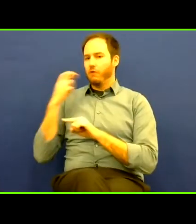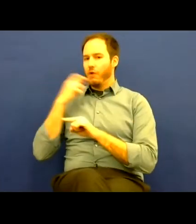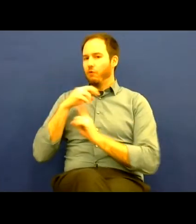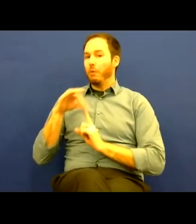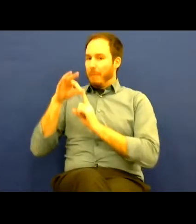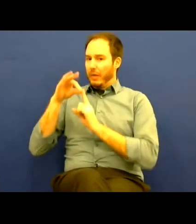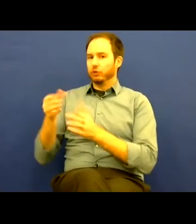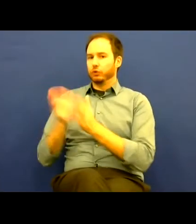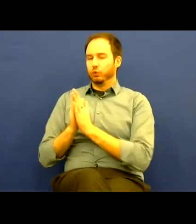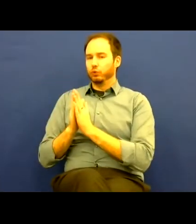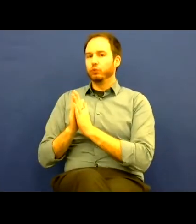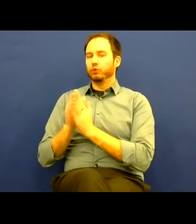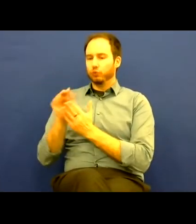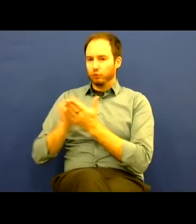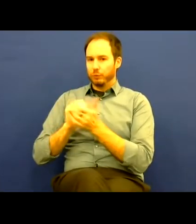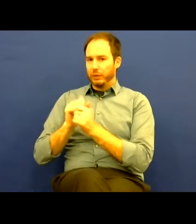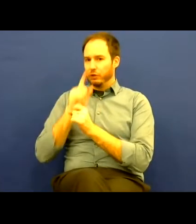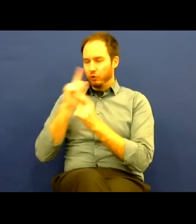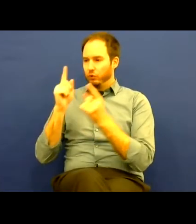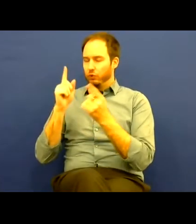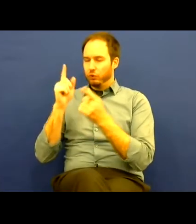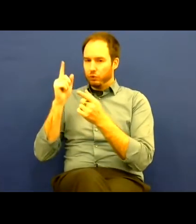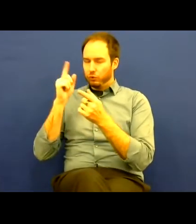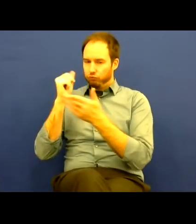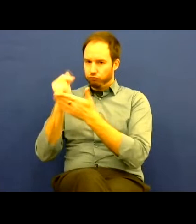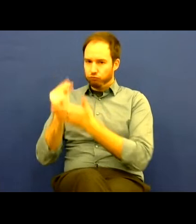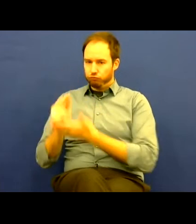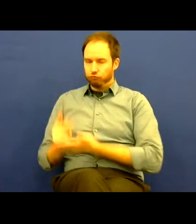because again, if there's and